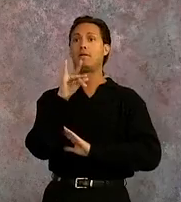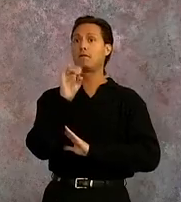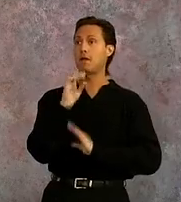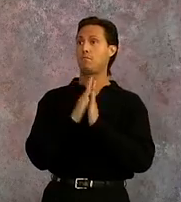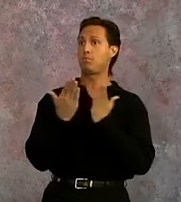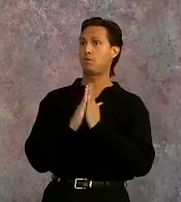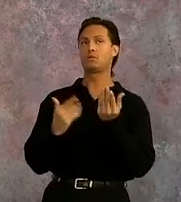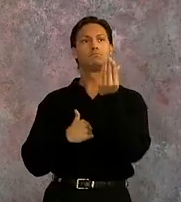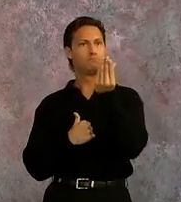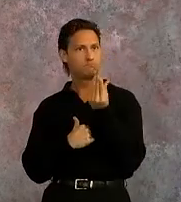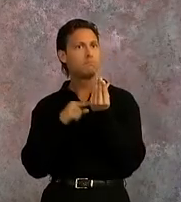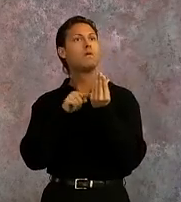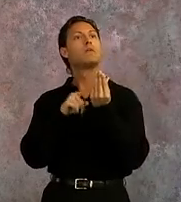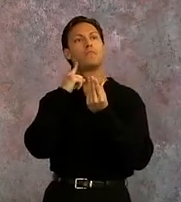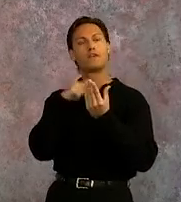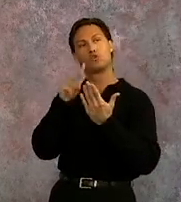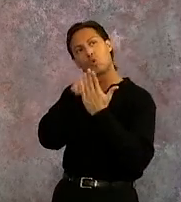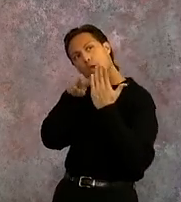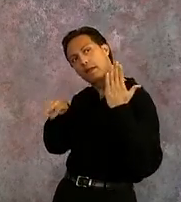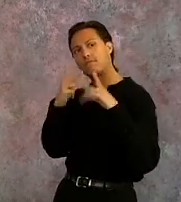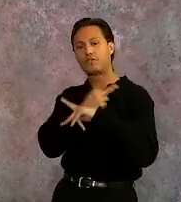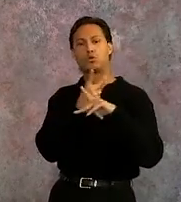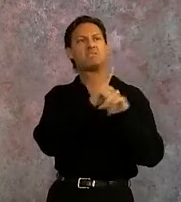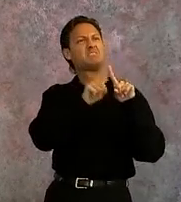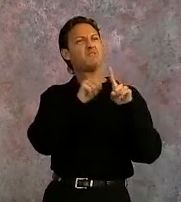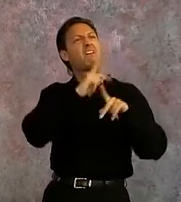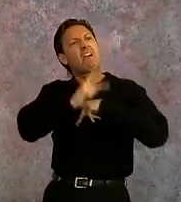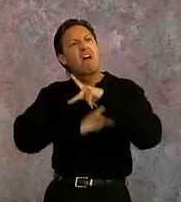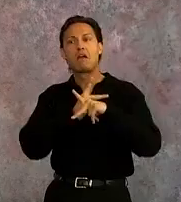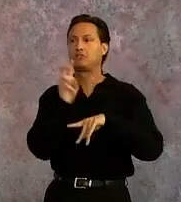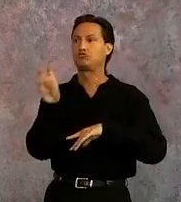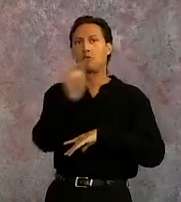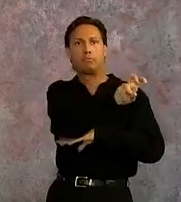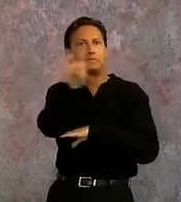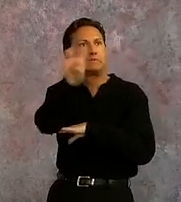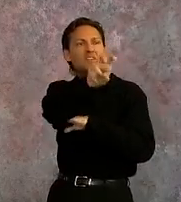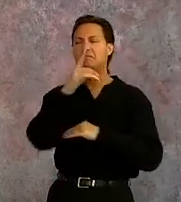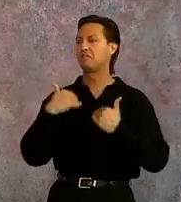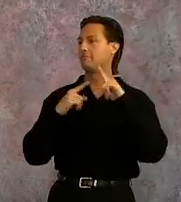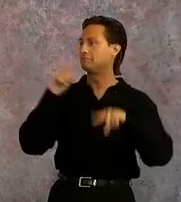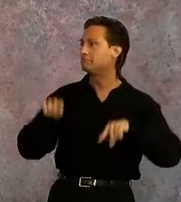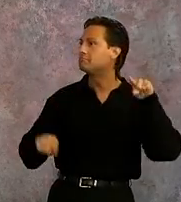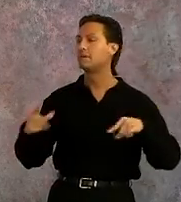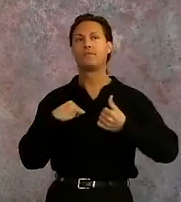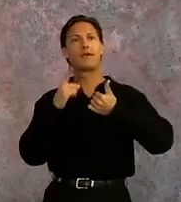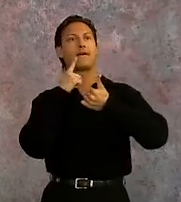and they actually have trips broken down into difficulties, from rugged to intermediate to